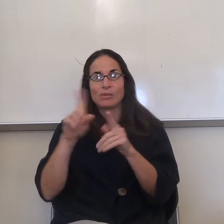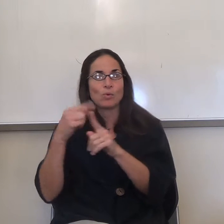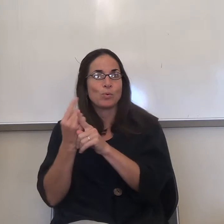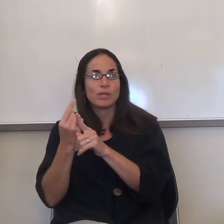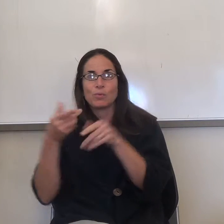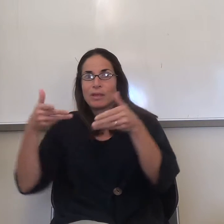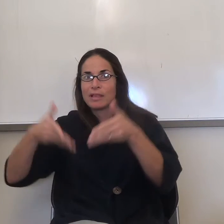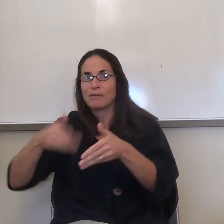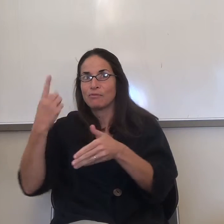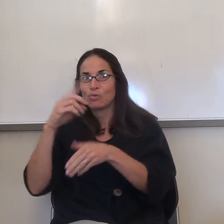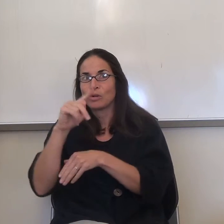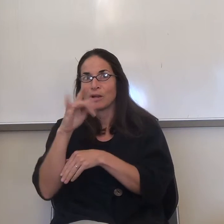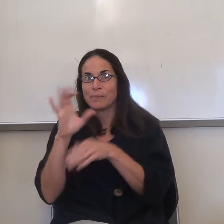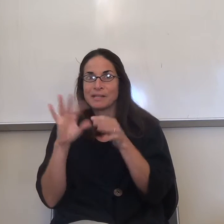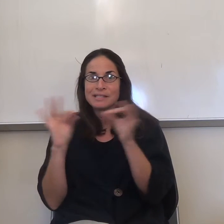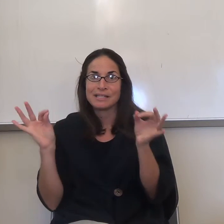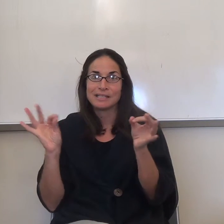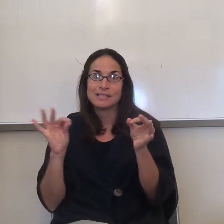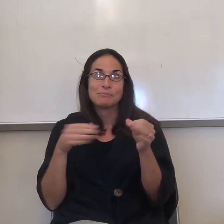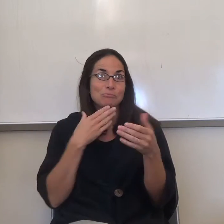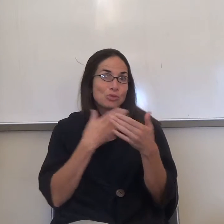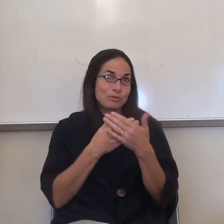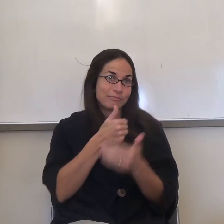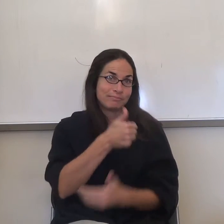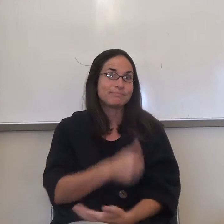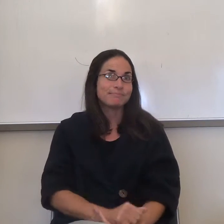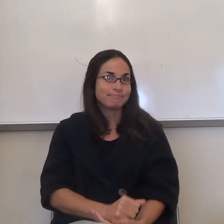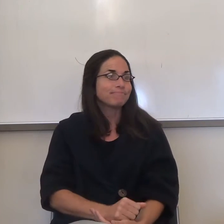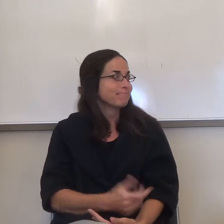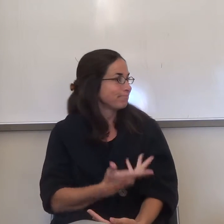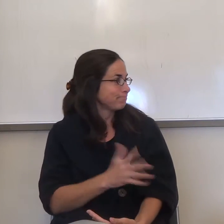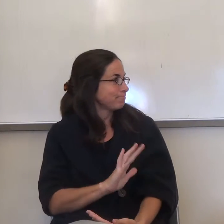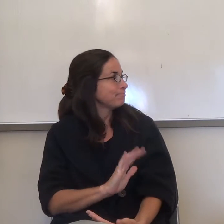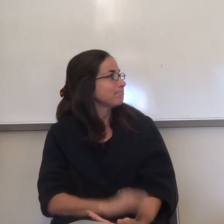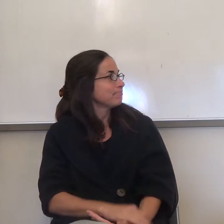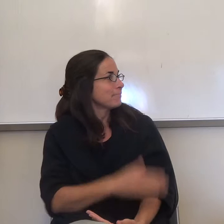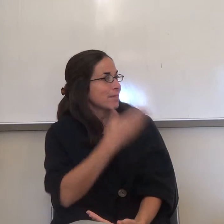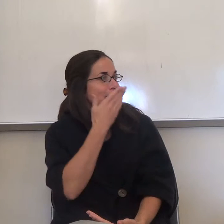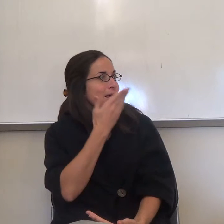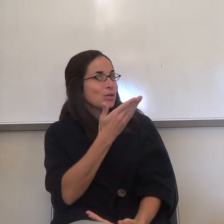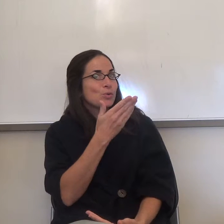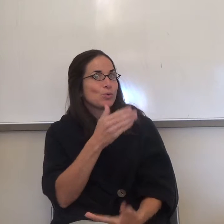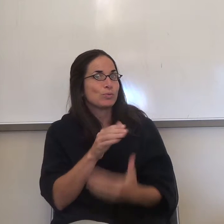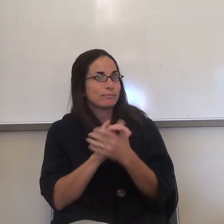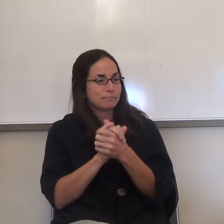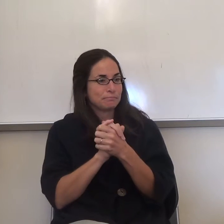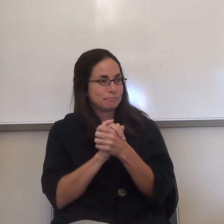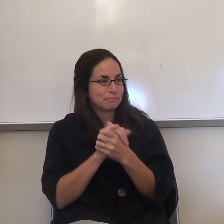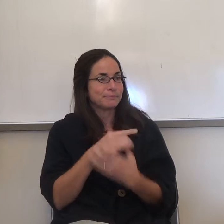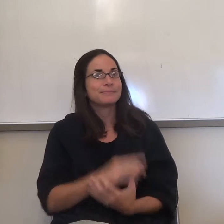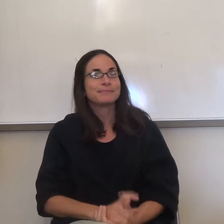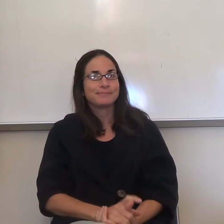to approach it, okay? Good, thank you. Okay. Who's